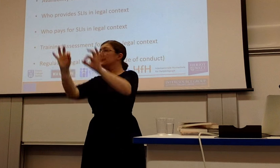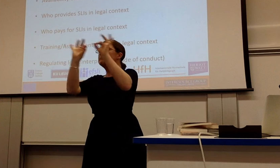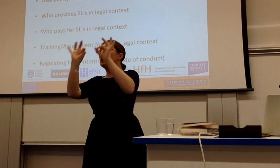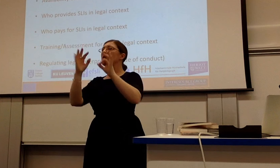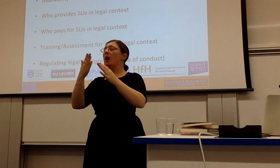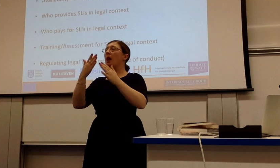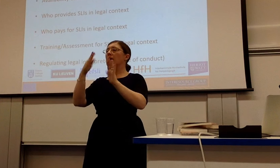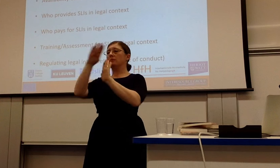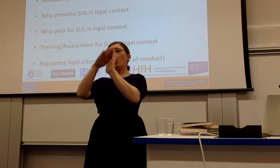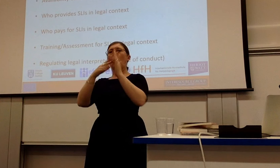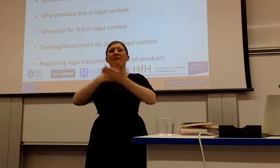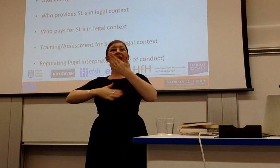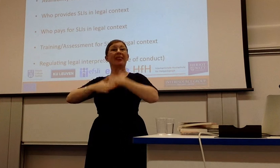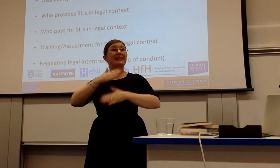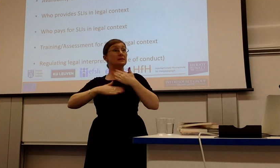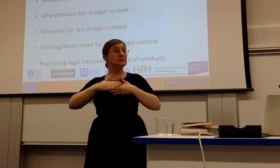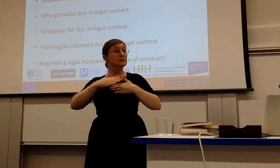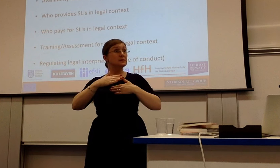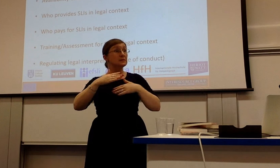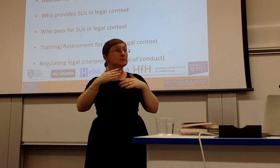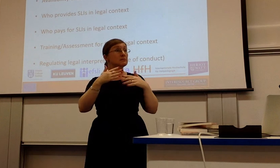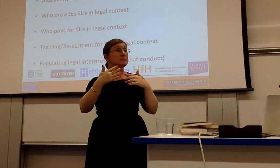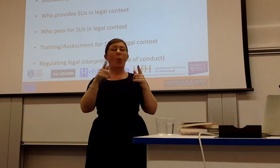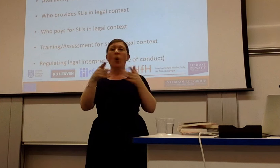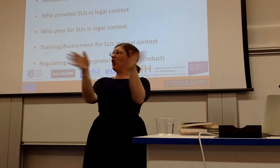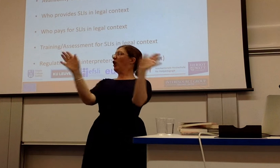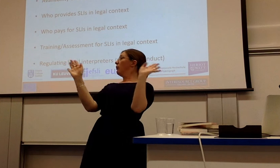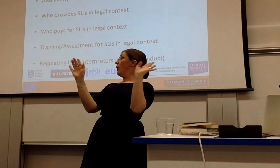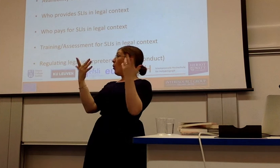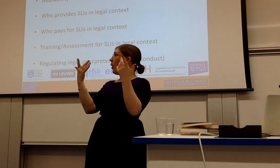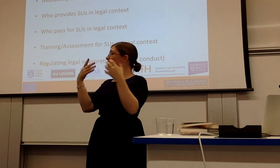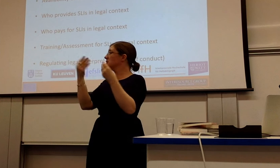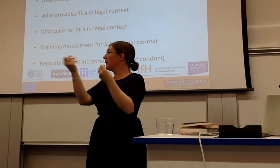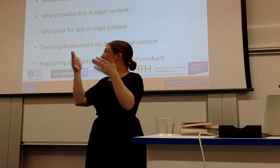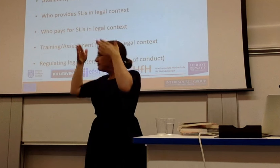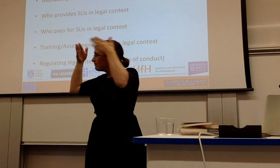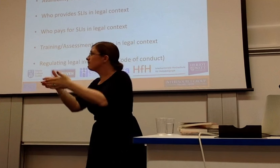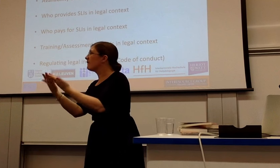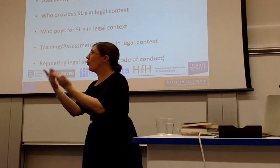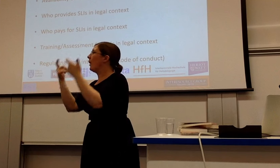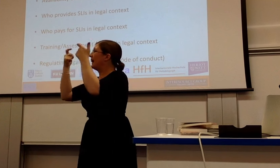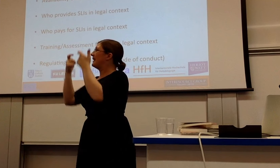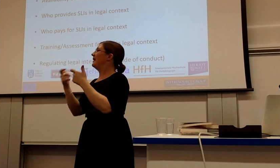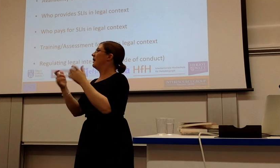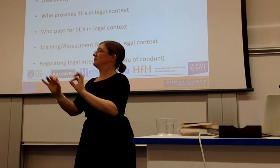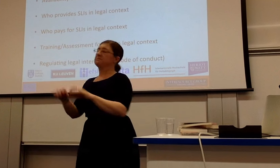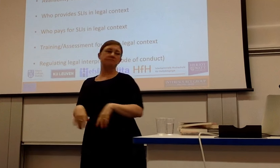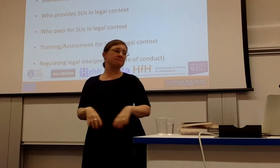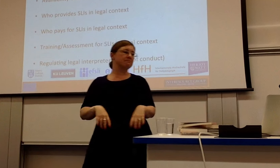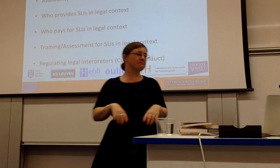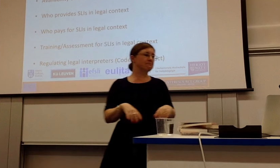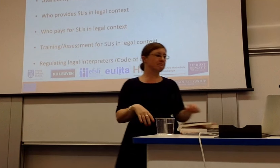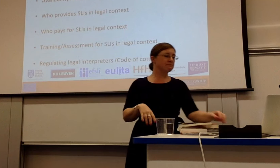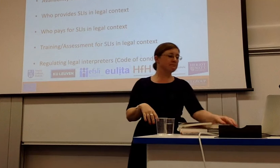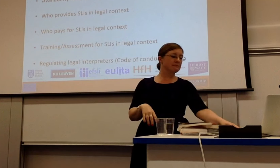We were also interested in whether there was a specific code of ethics or code of practice pertaining to legal interpreting, or whether there was just a general one